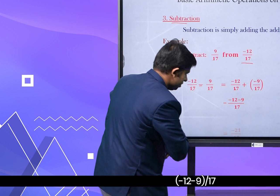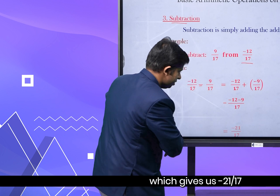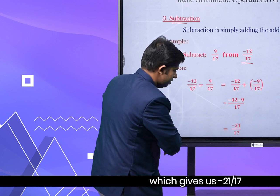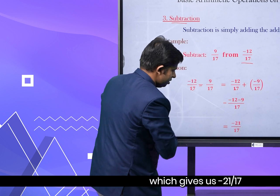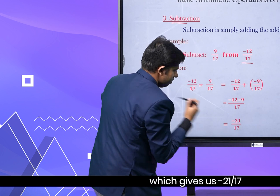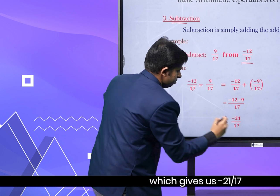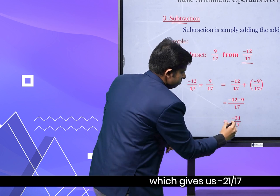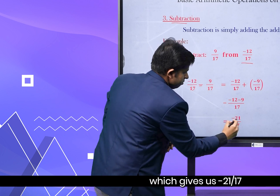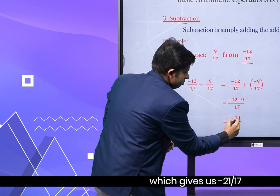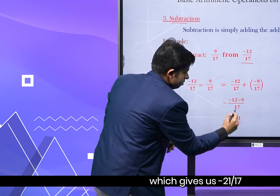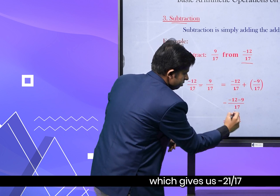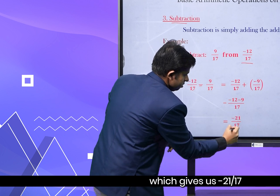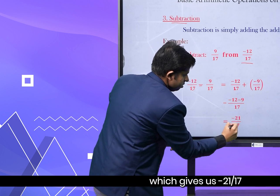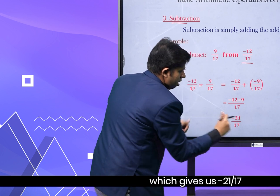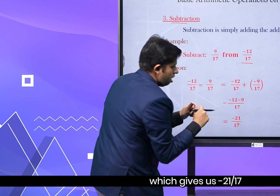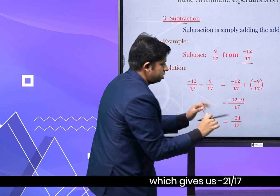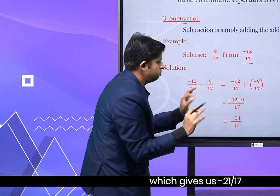by 17, which gives us minus 21 by 17.